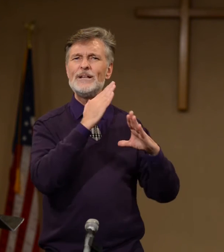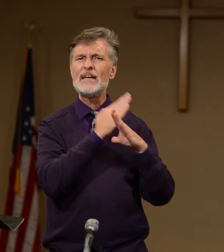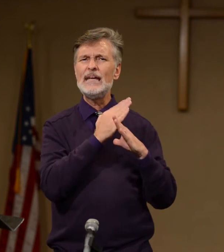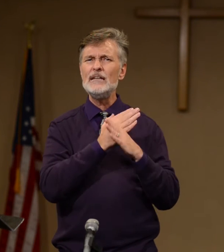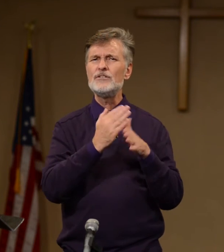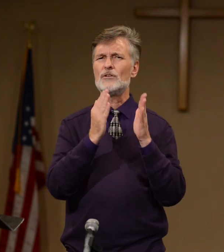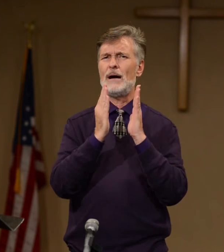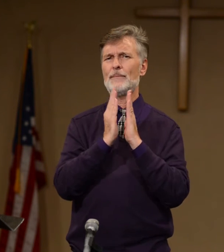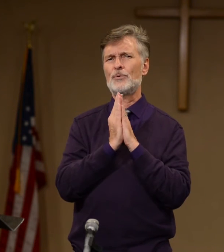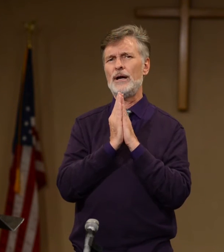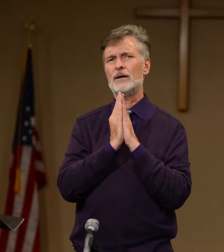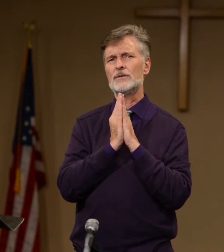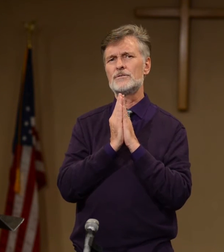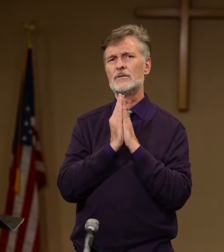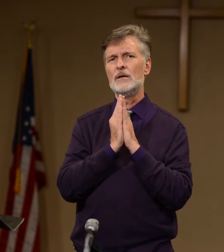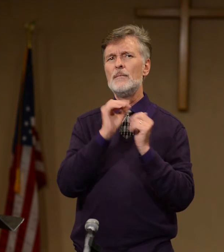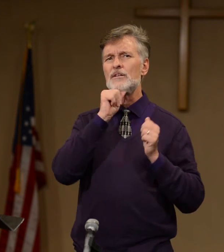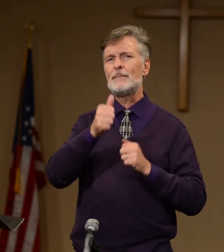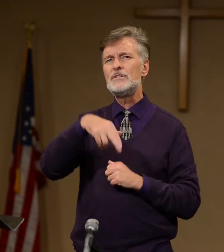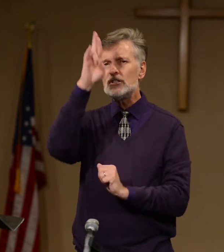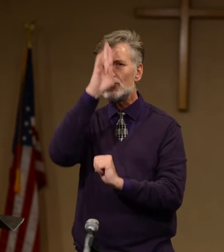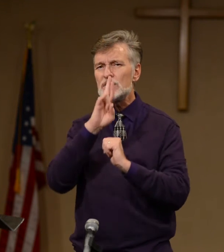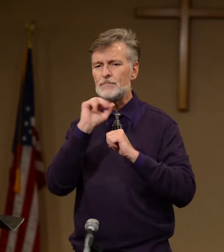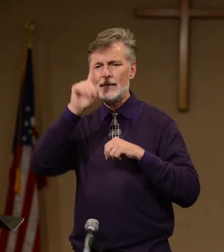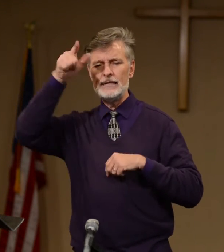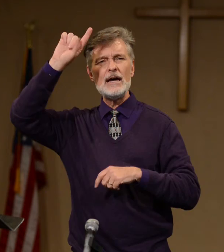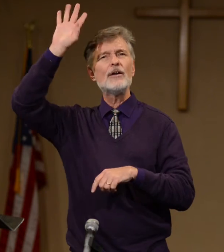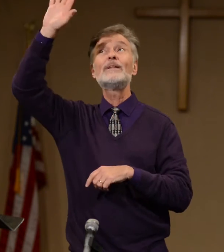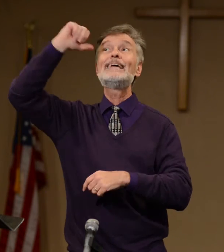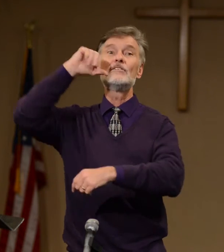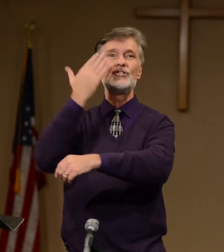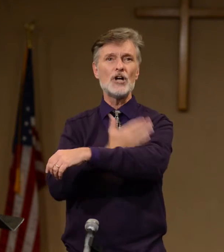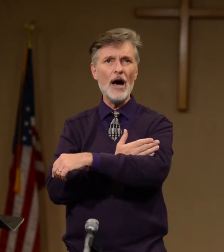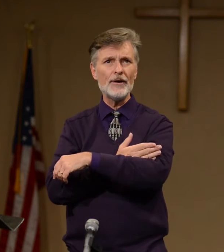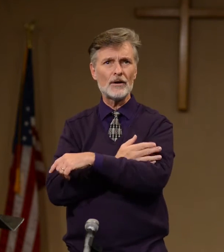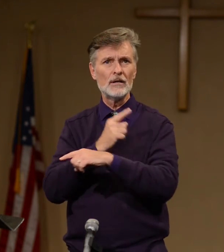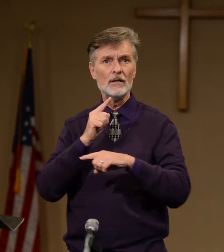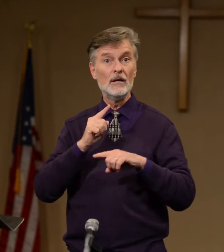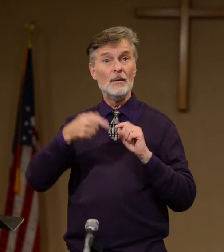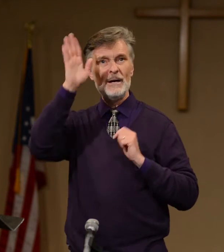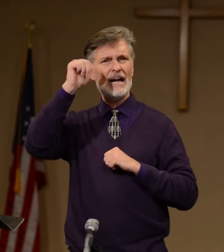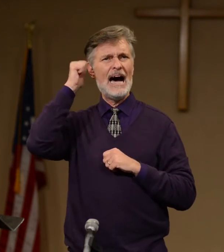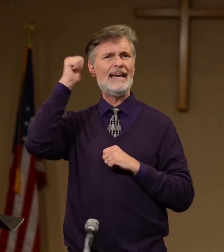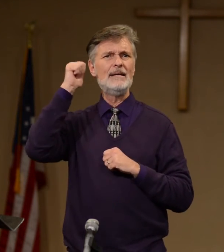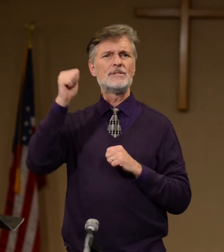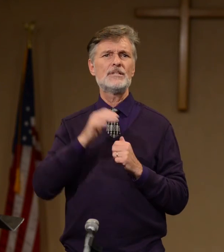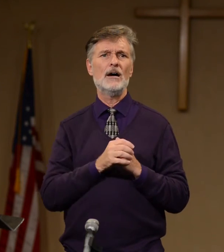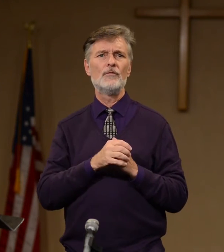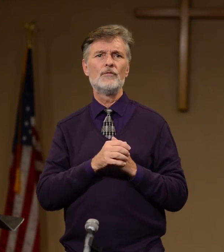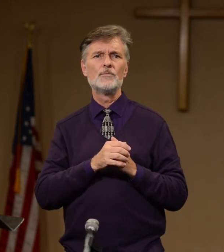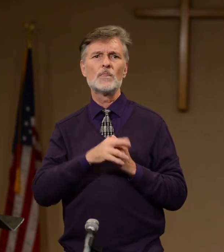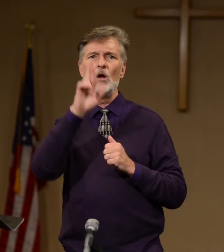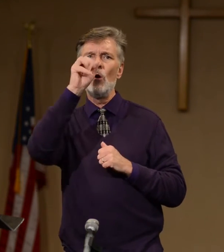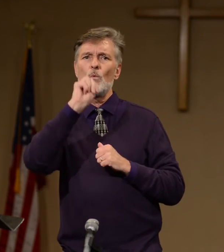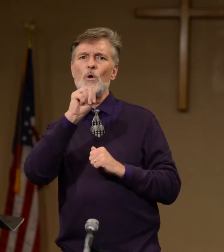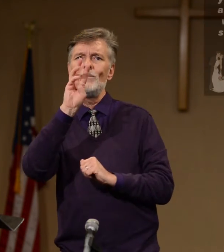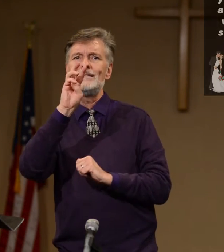to hinder my prayers because I'm disrespecting not only his daughter, but God himself.